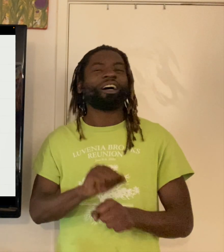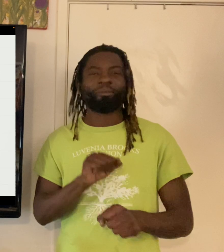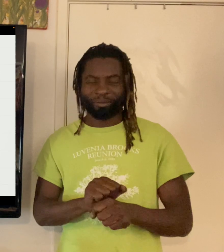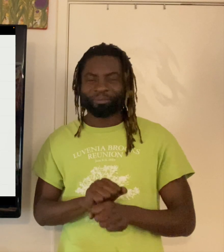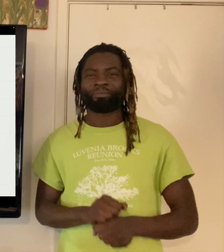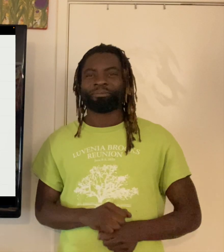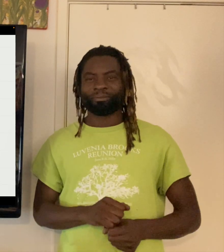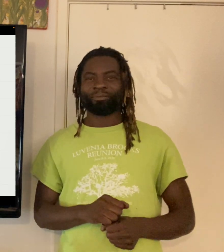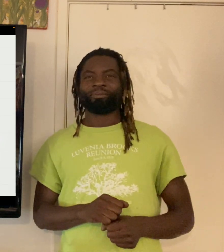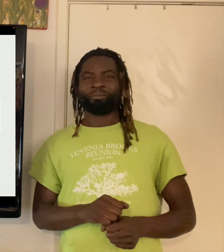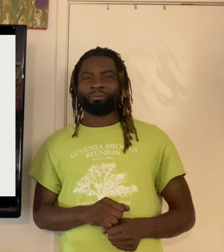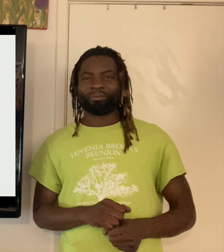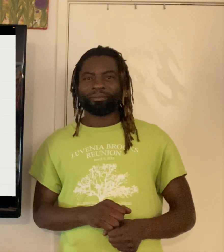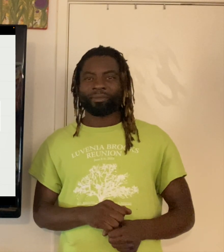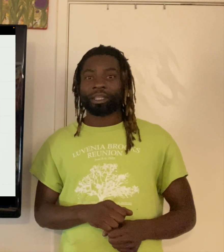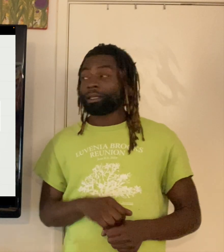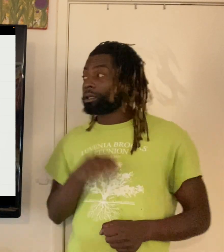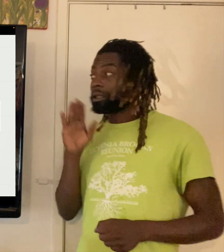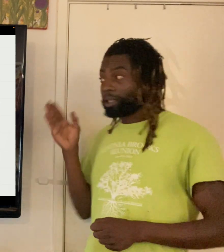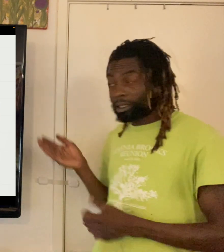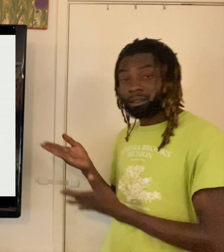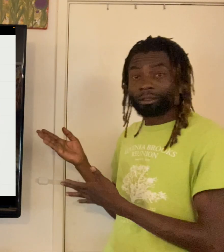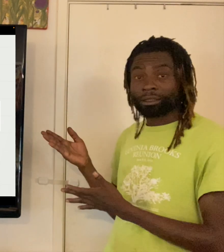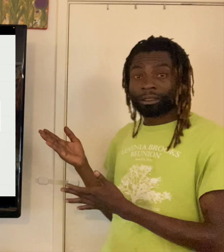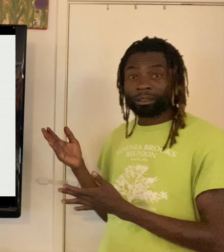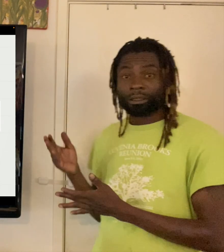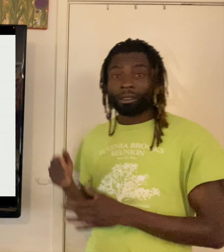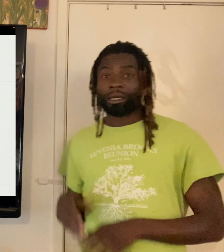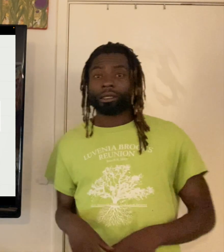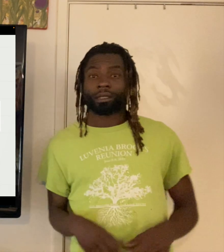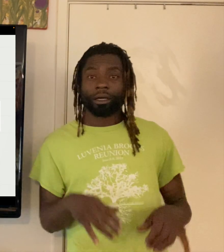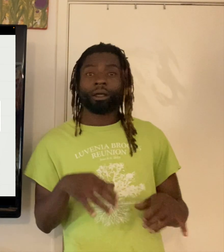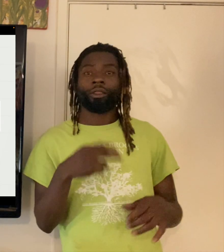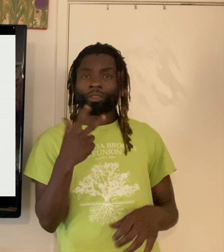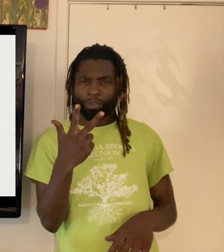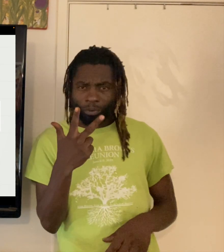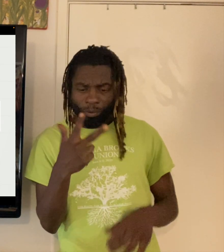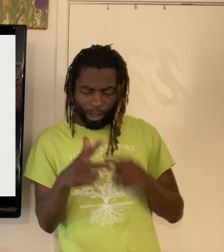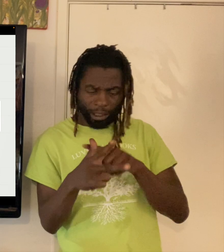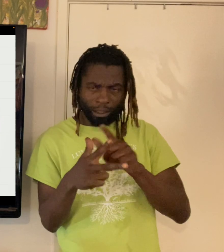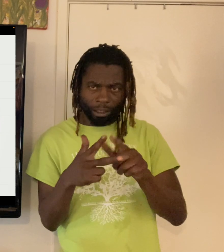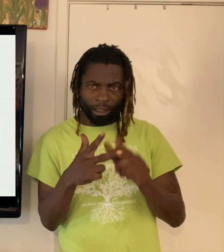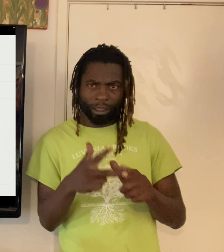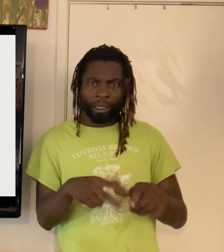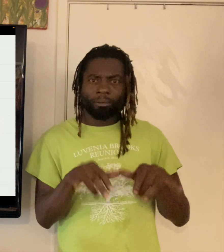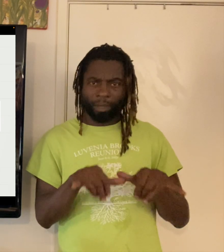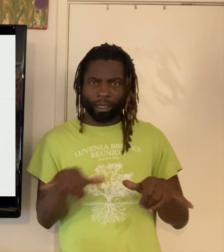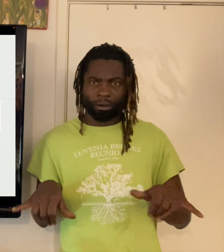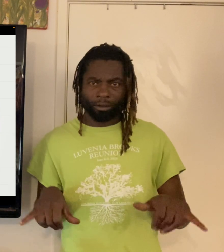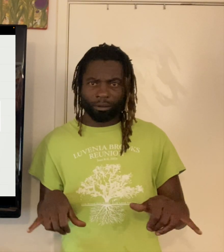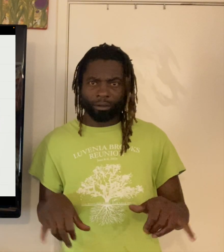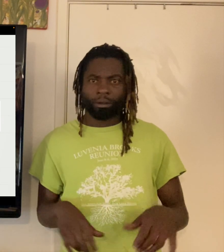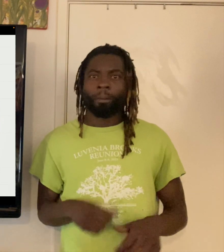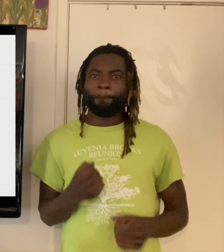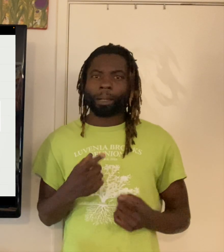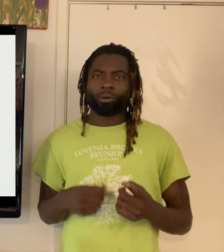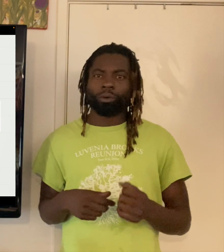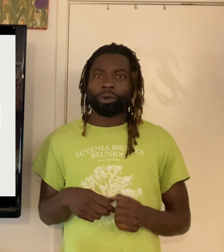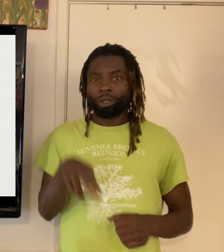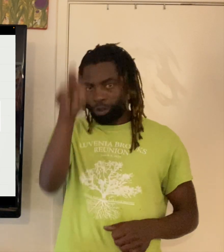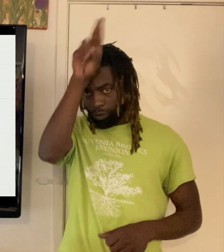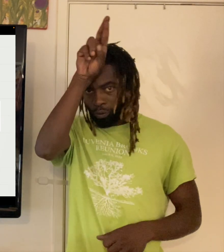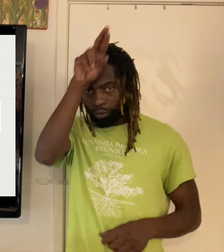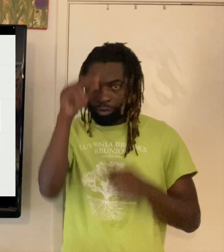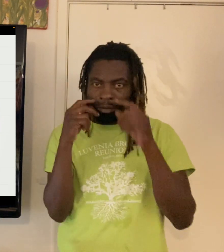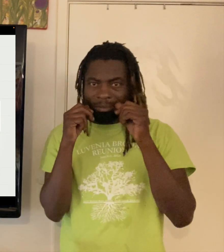So, we know that this is a pattern with three things: popcorn, unicorn, mustache. And that this